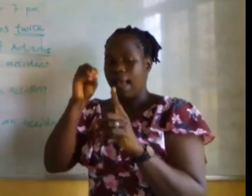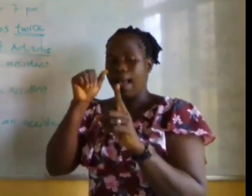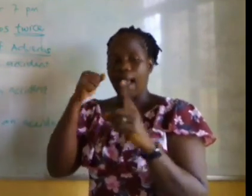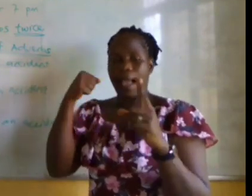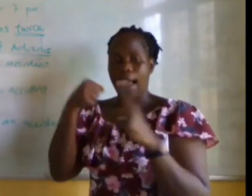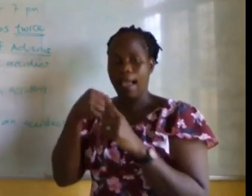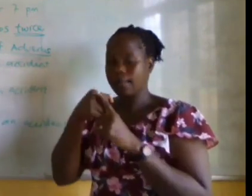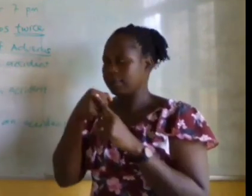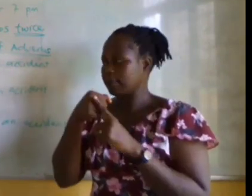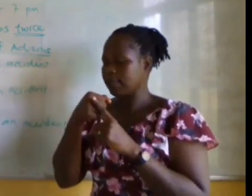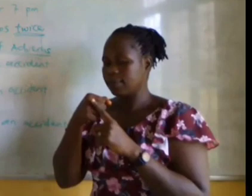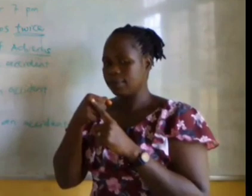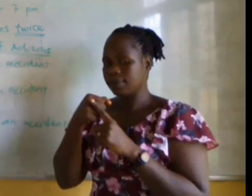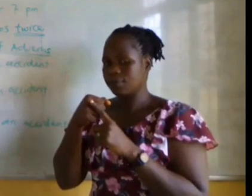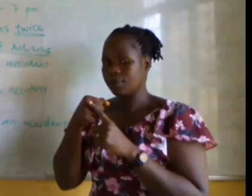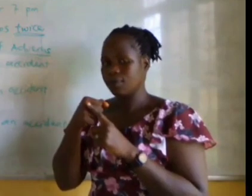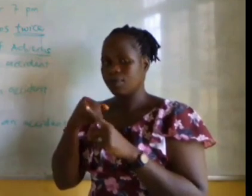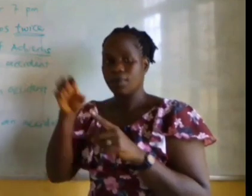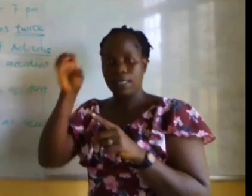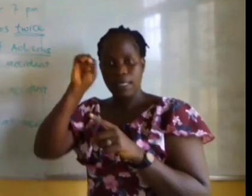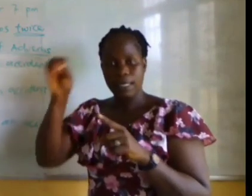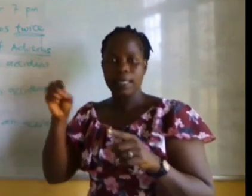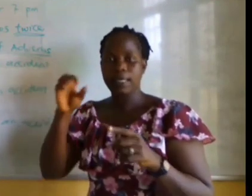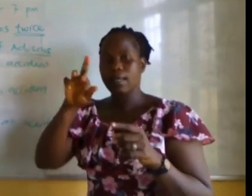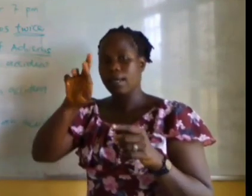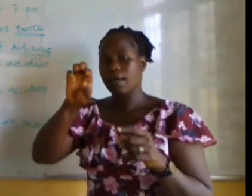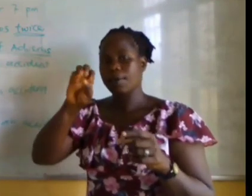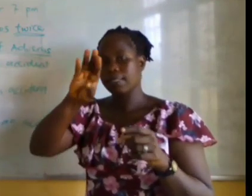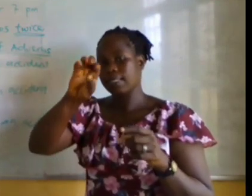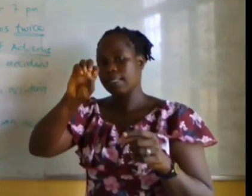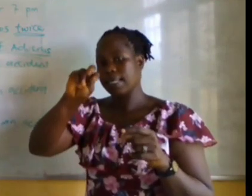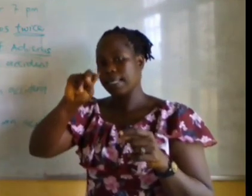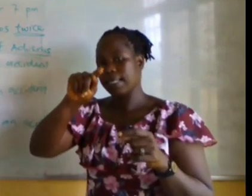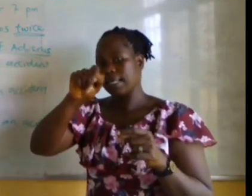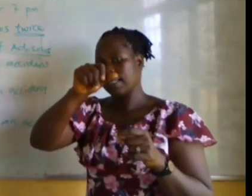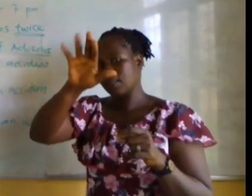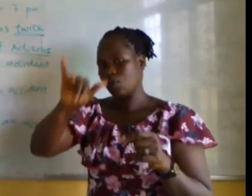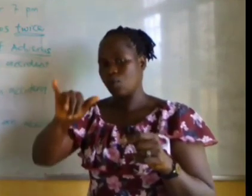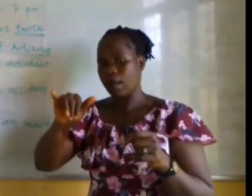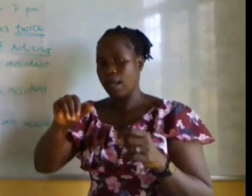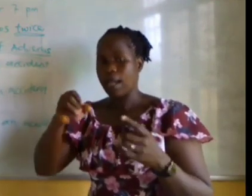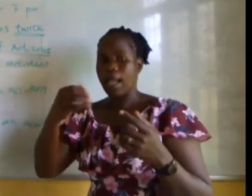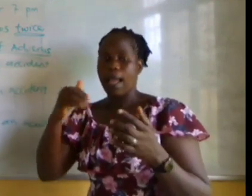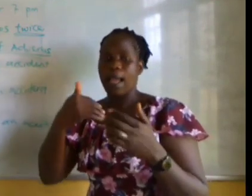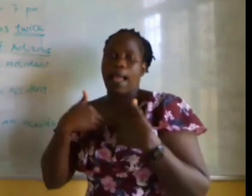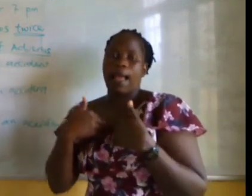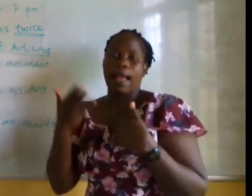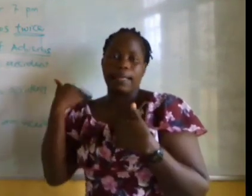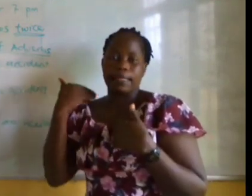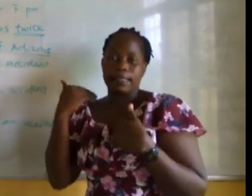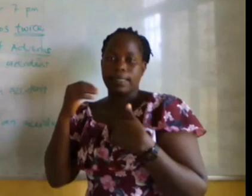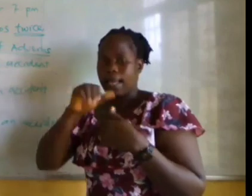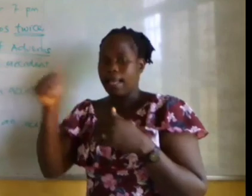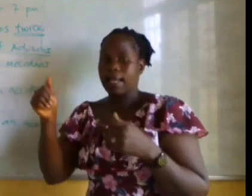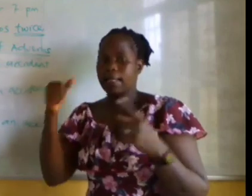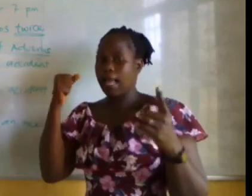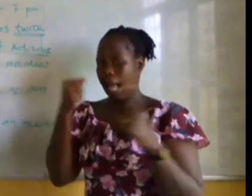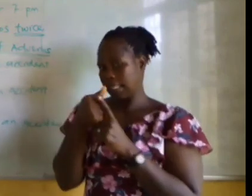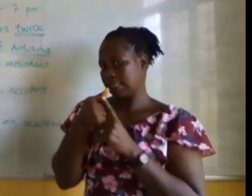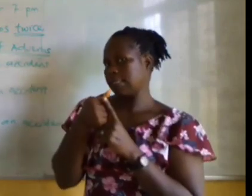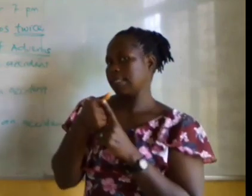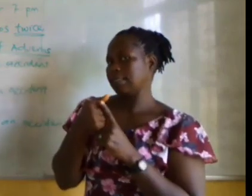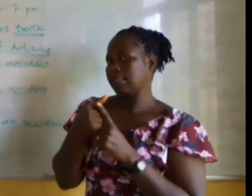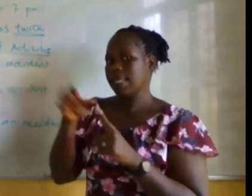accident. He recently had an accident. Look at where recently is there. He